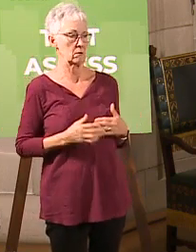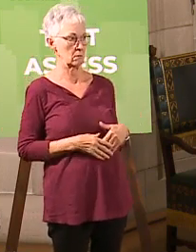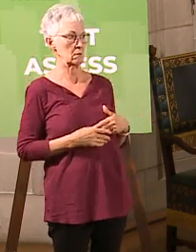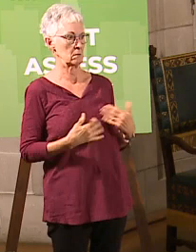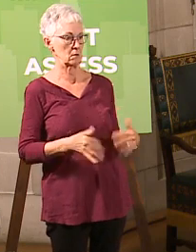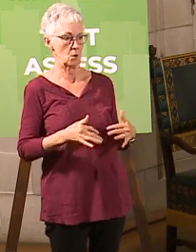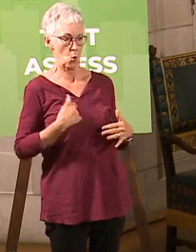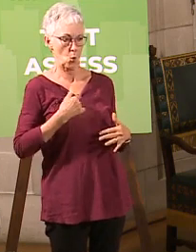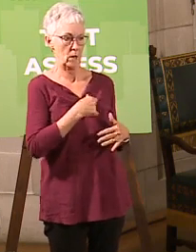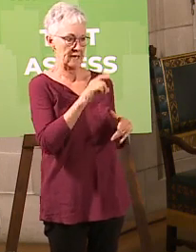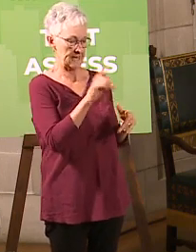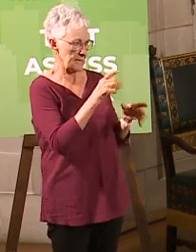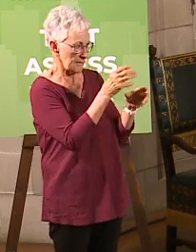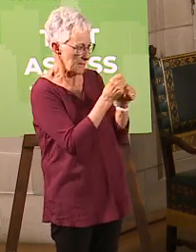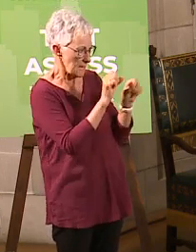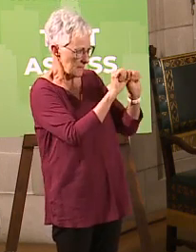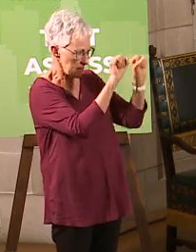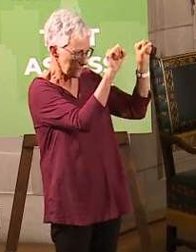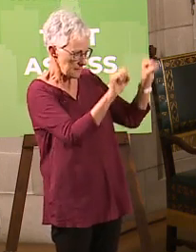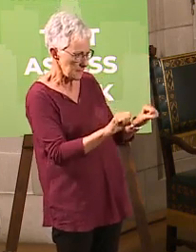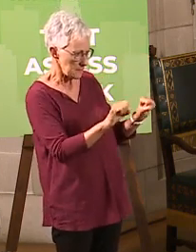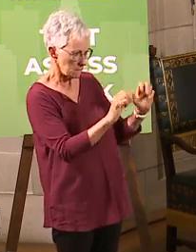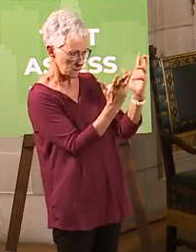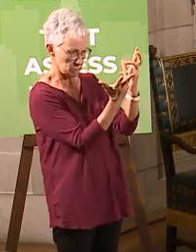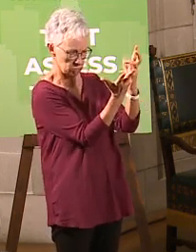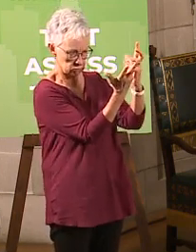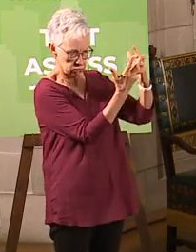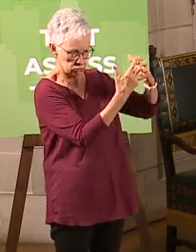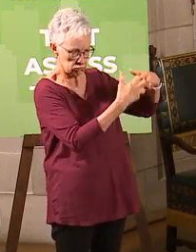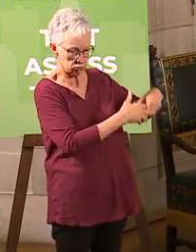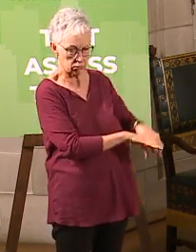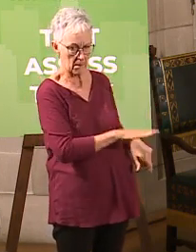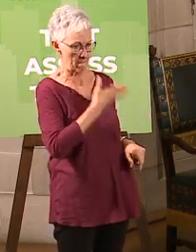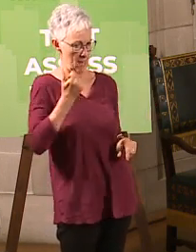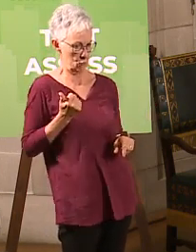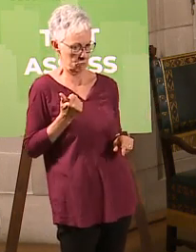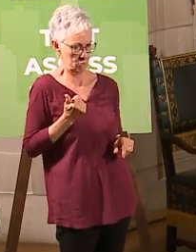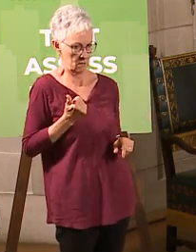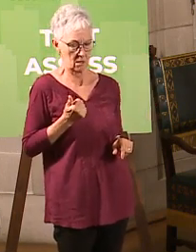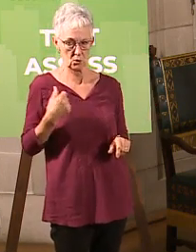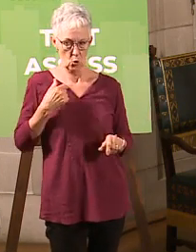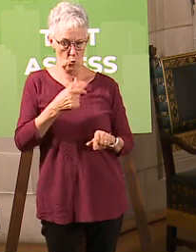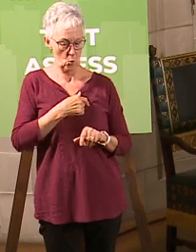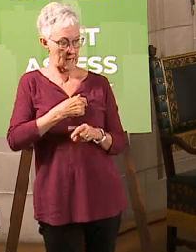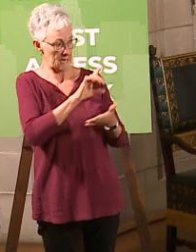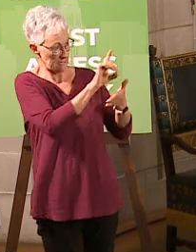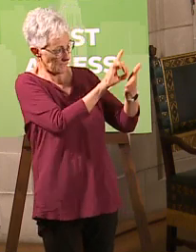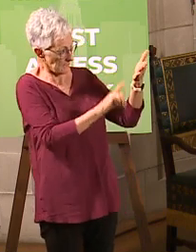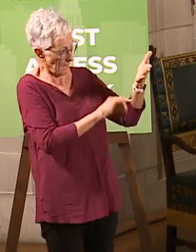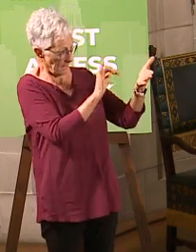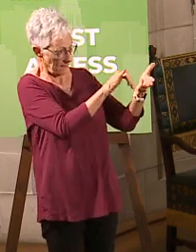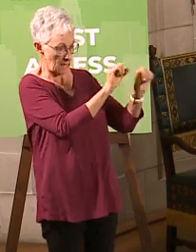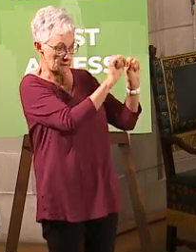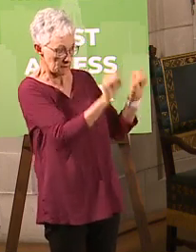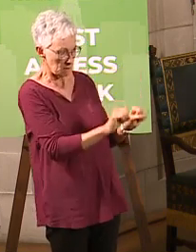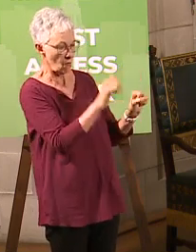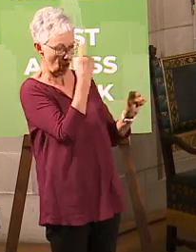So that's kind of the most recent example we've been talking about, but One World's in that same category, making sure that, we have phone calls